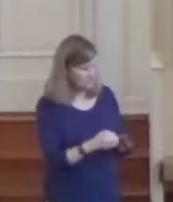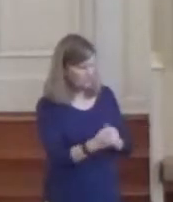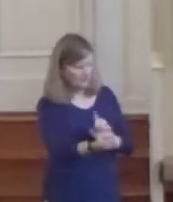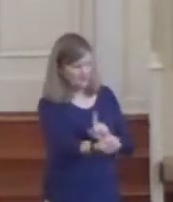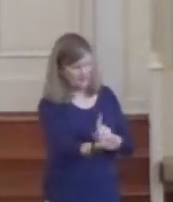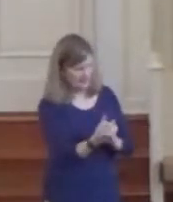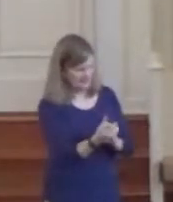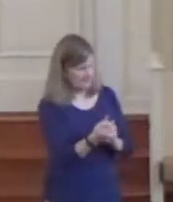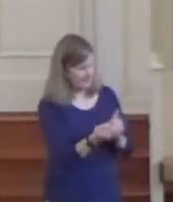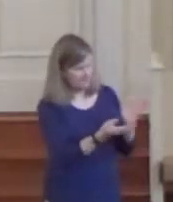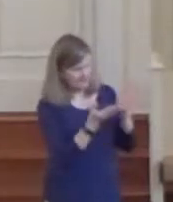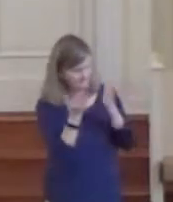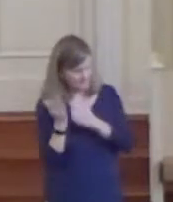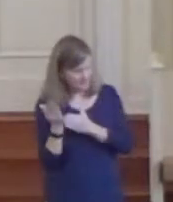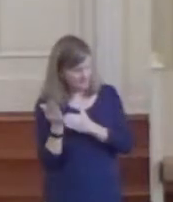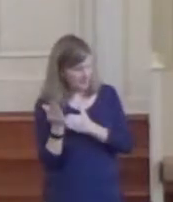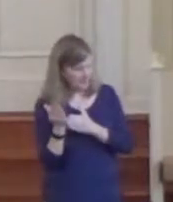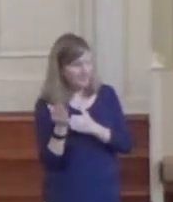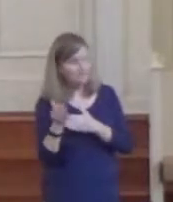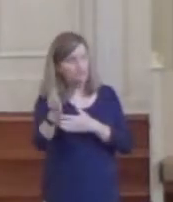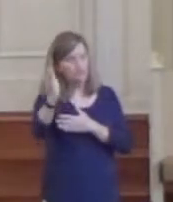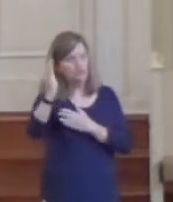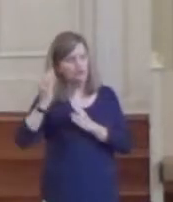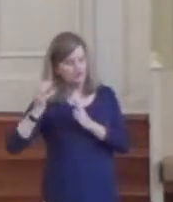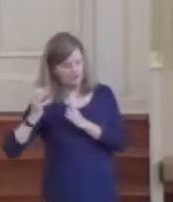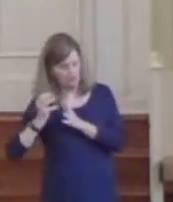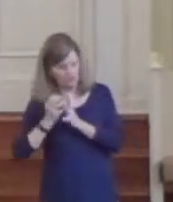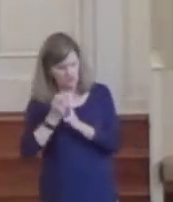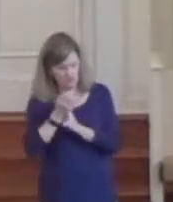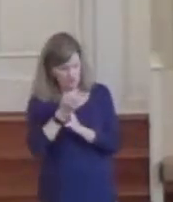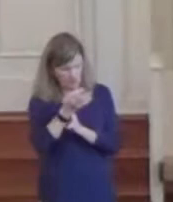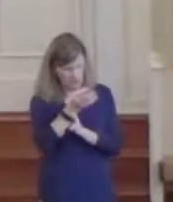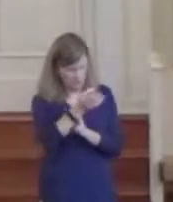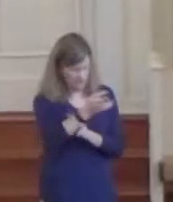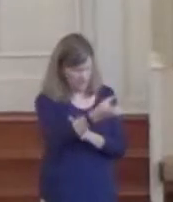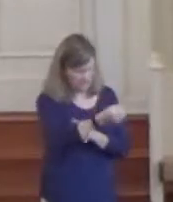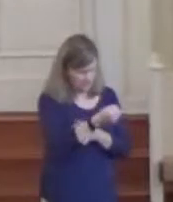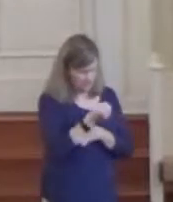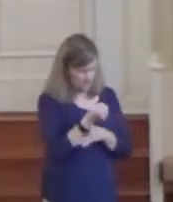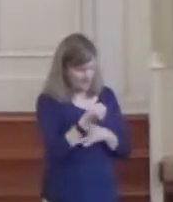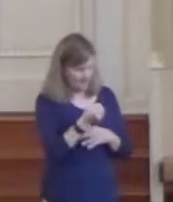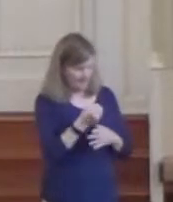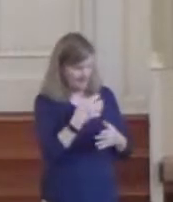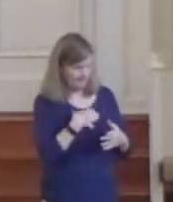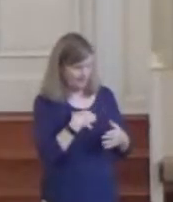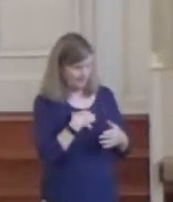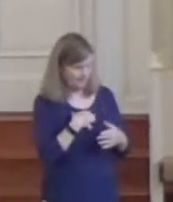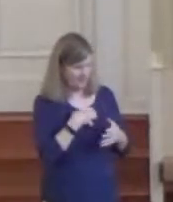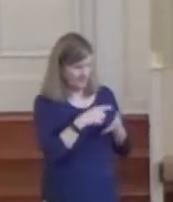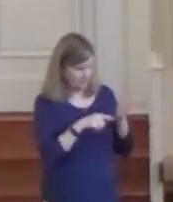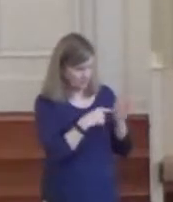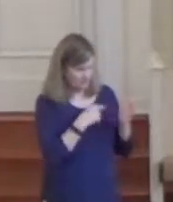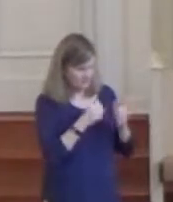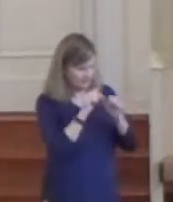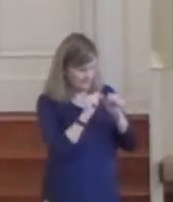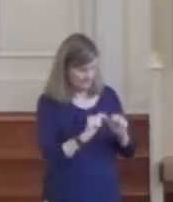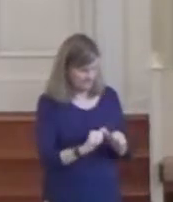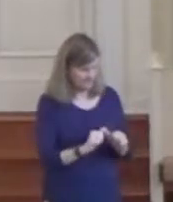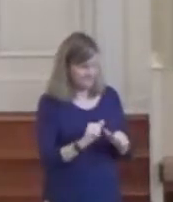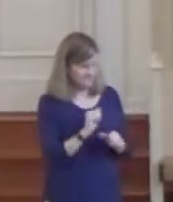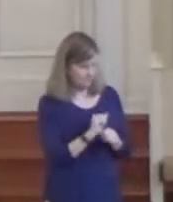they come and they bring that to me, and God reaches through that complaint and criticism and blesses the work that we